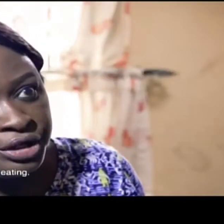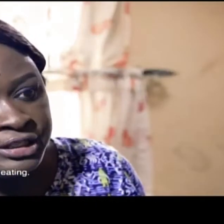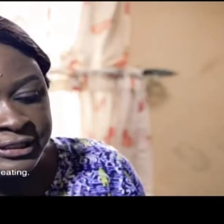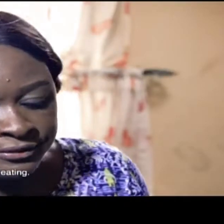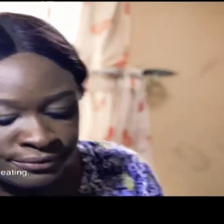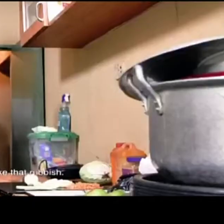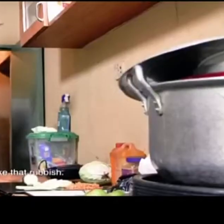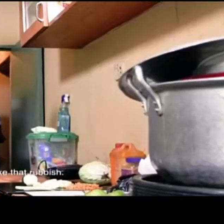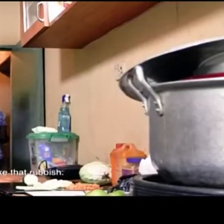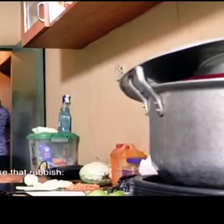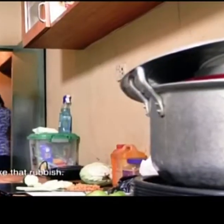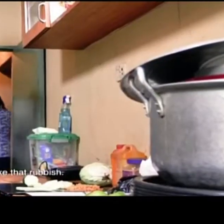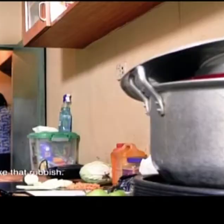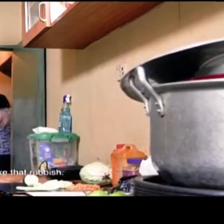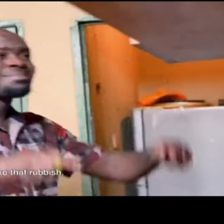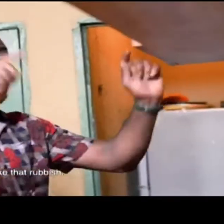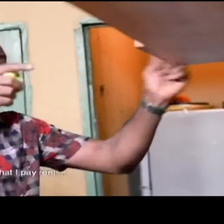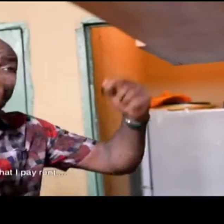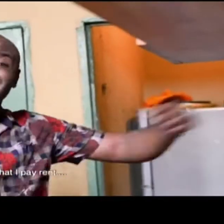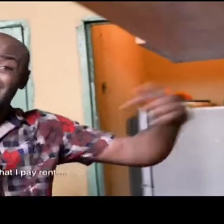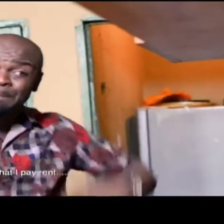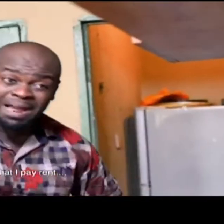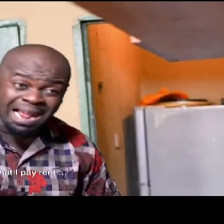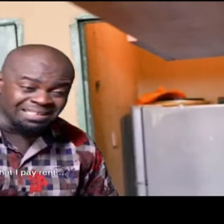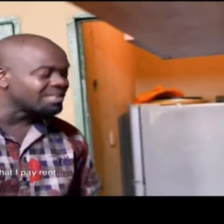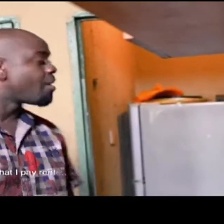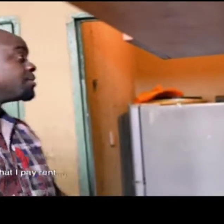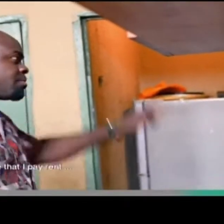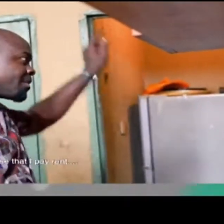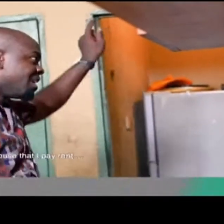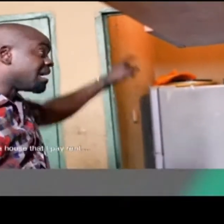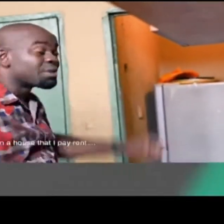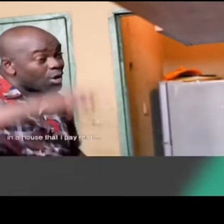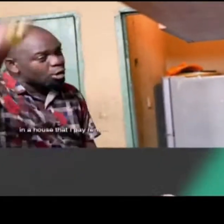no eating. I will not take that with. That's what I mean.